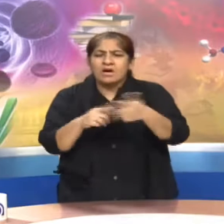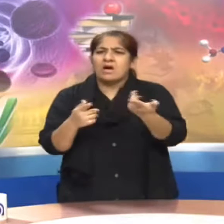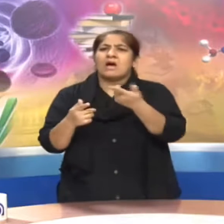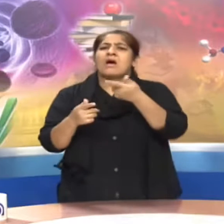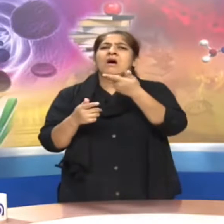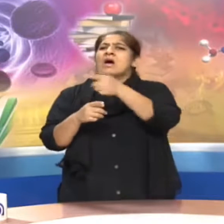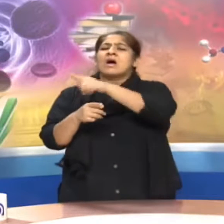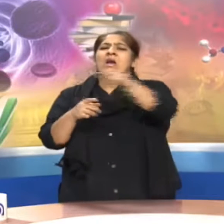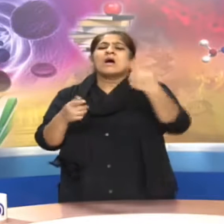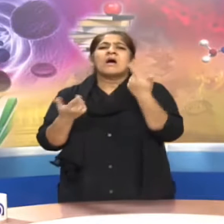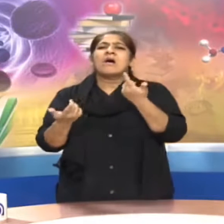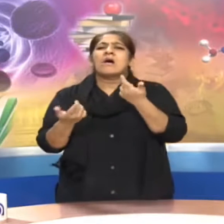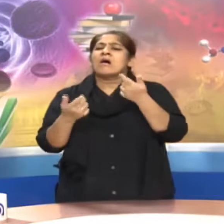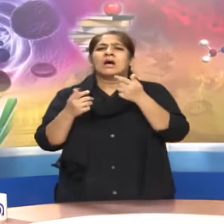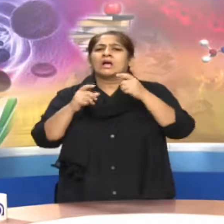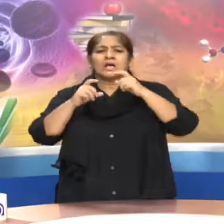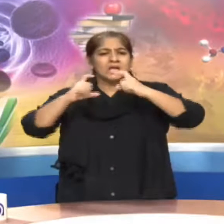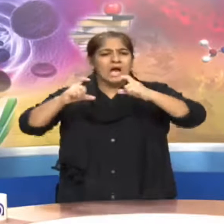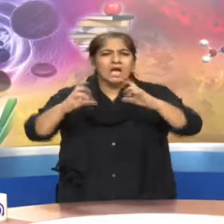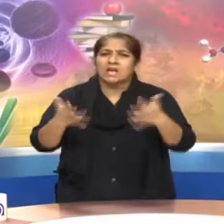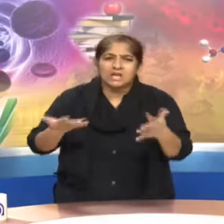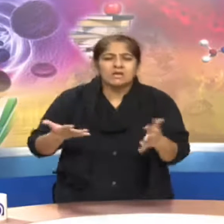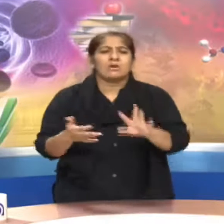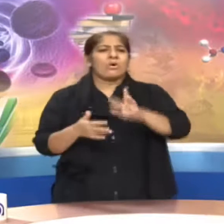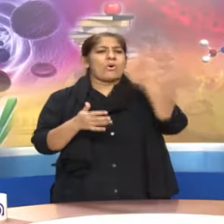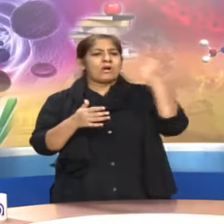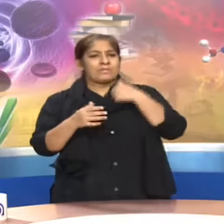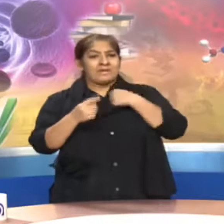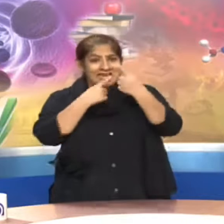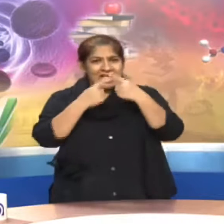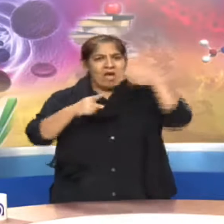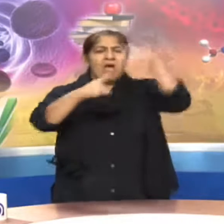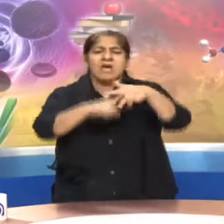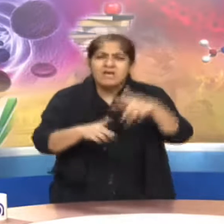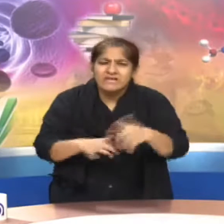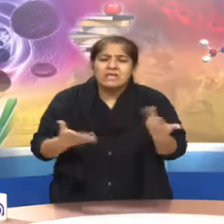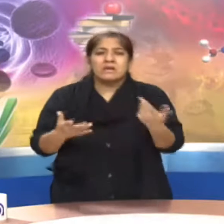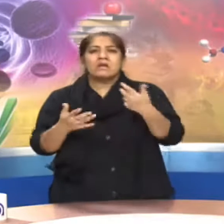sometimes there are emotions of jealousy or